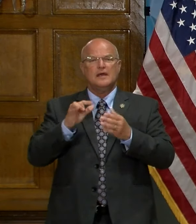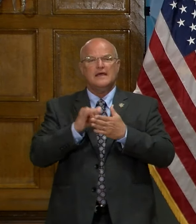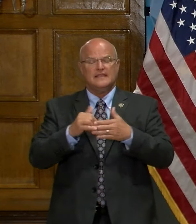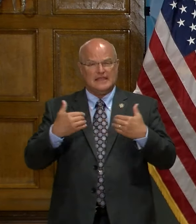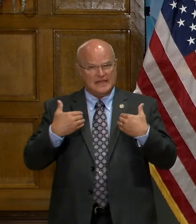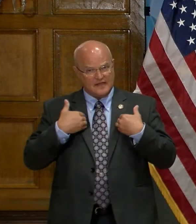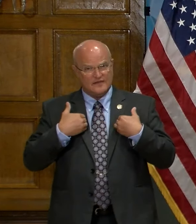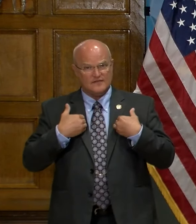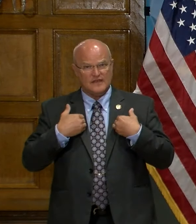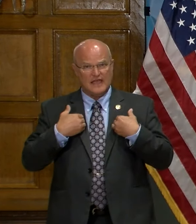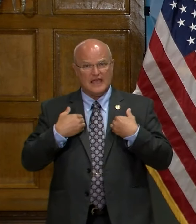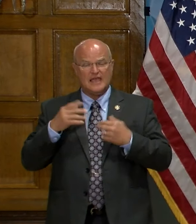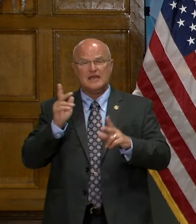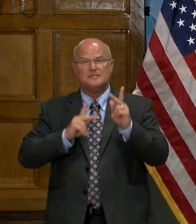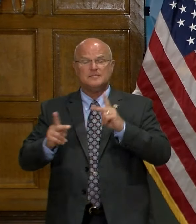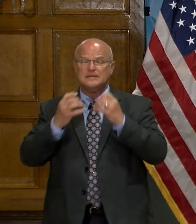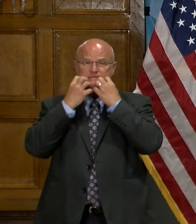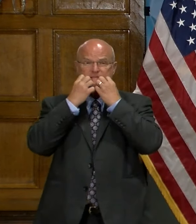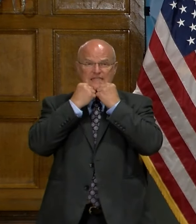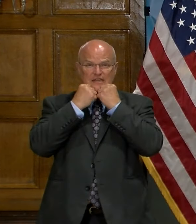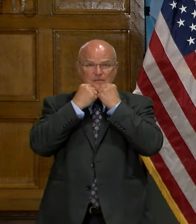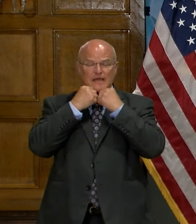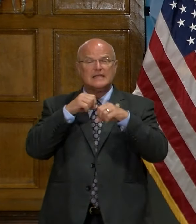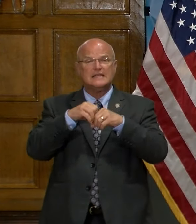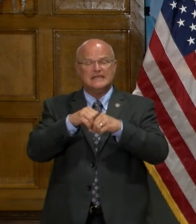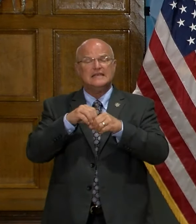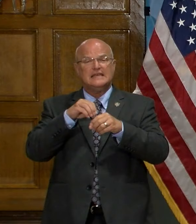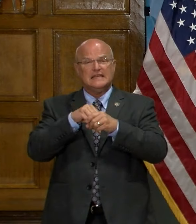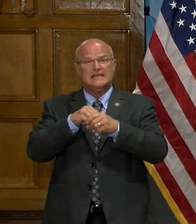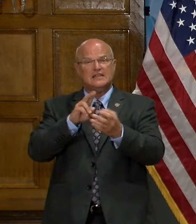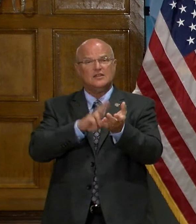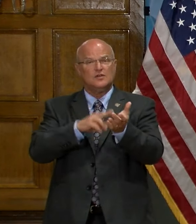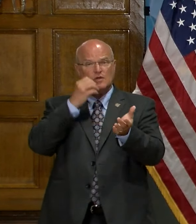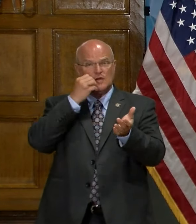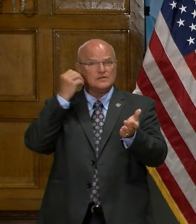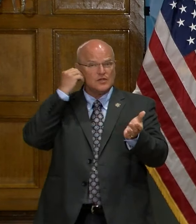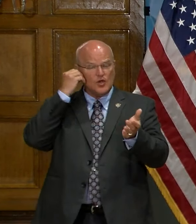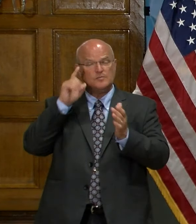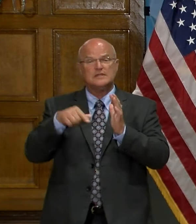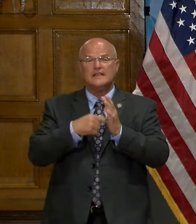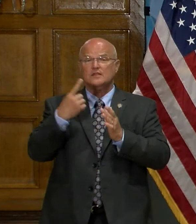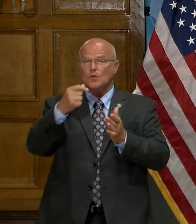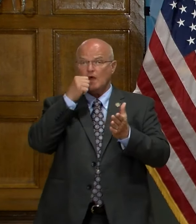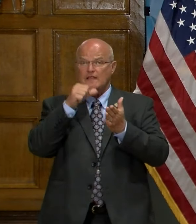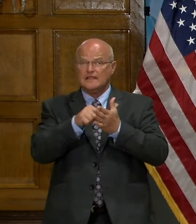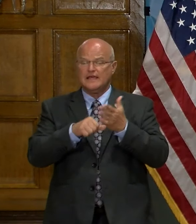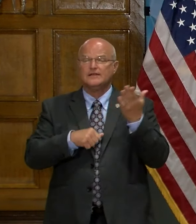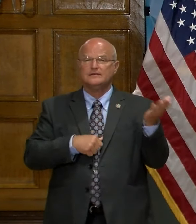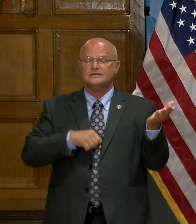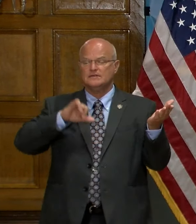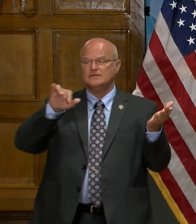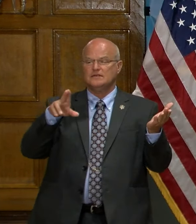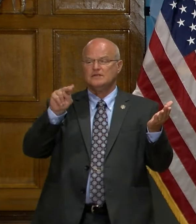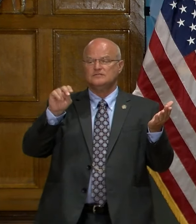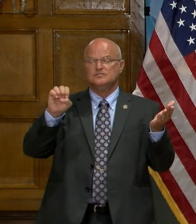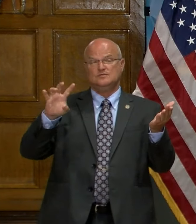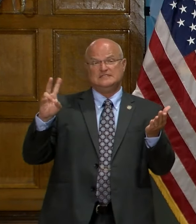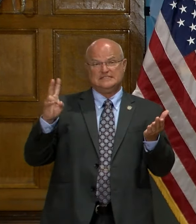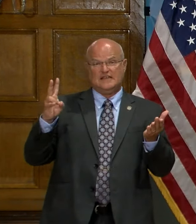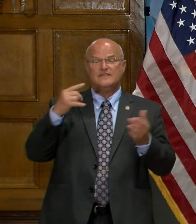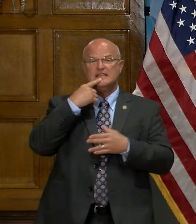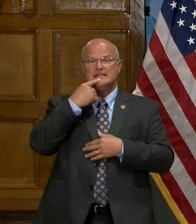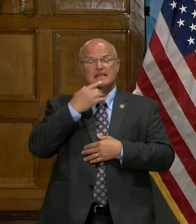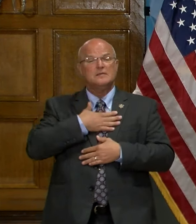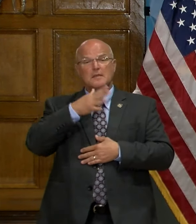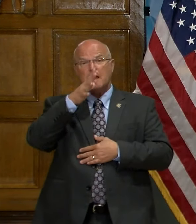have had those they care about in long-term care facilities. And this one letter, dated June 7th, it